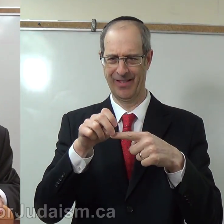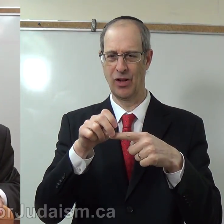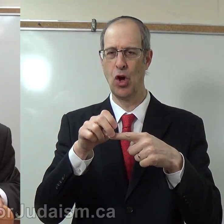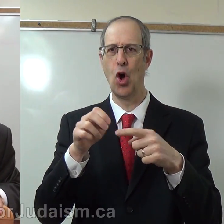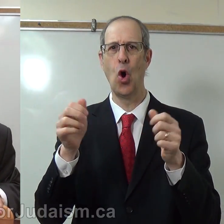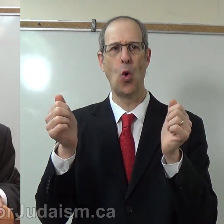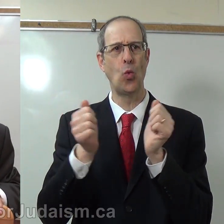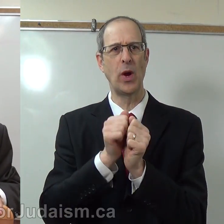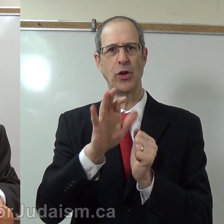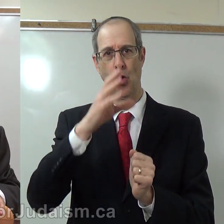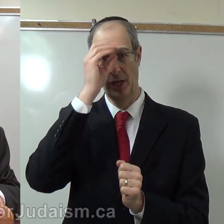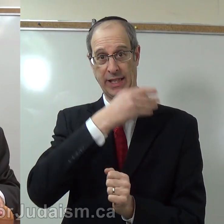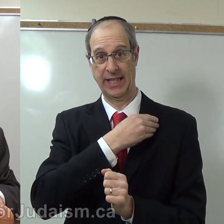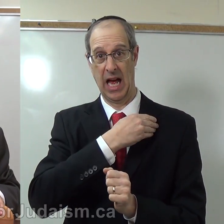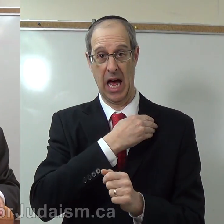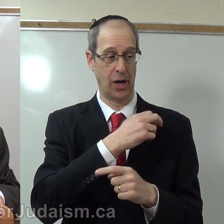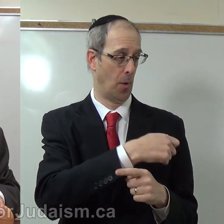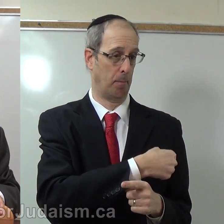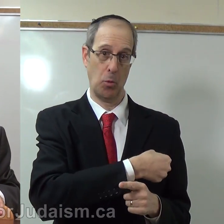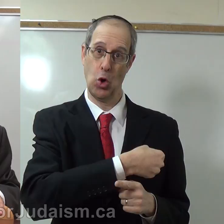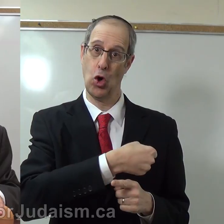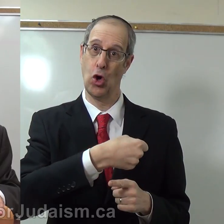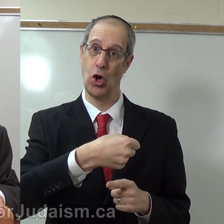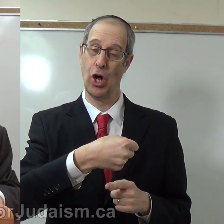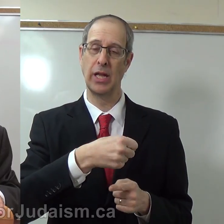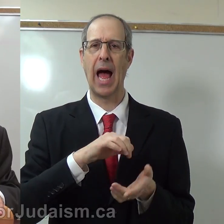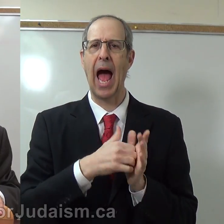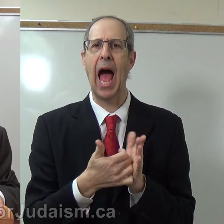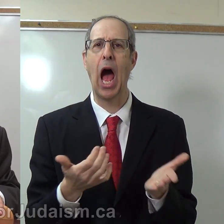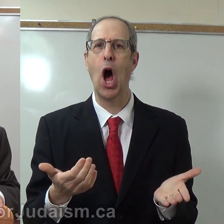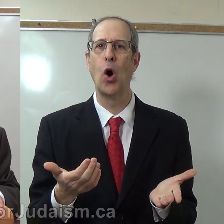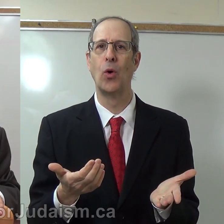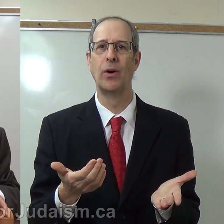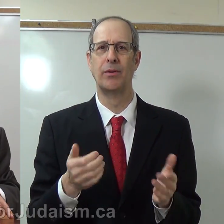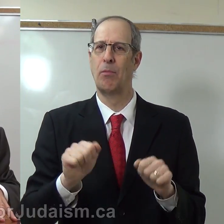your son dragging behind you in the wagon? How did you do that?